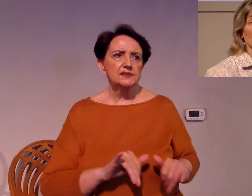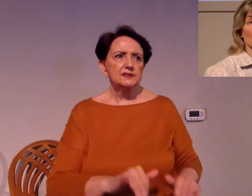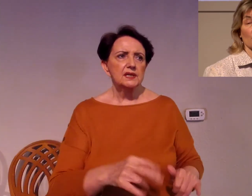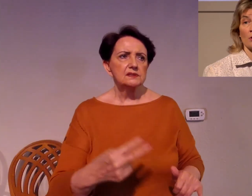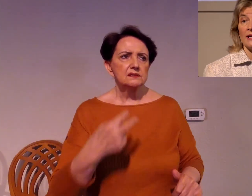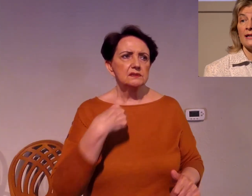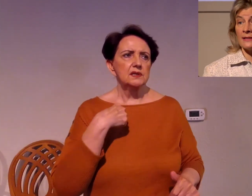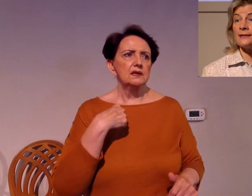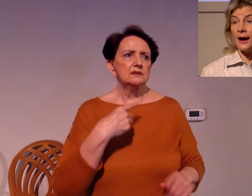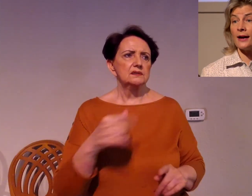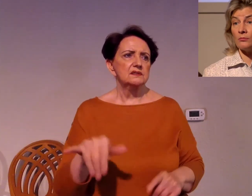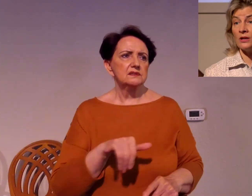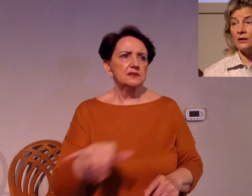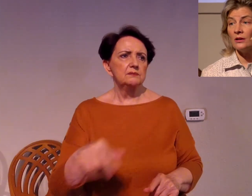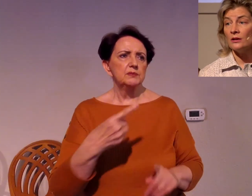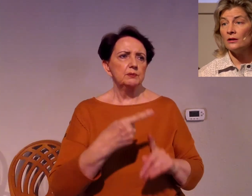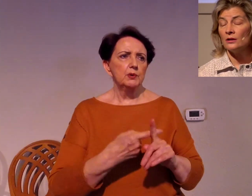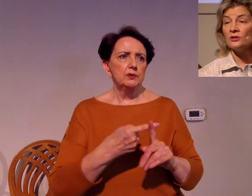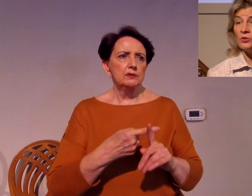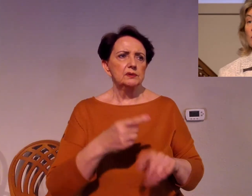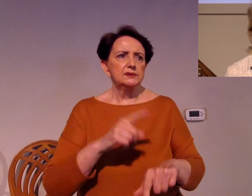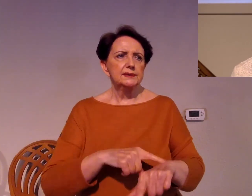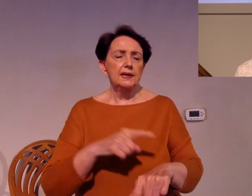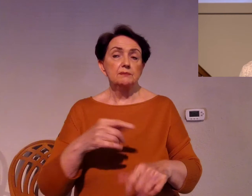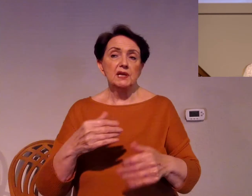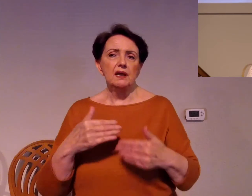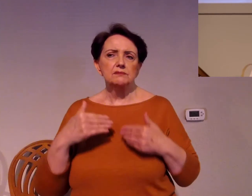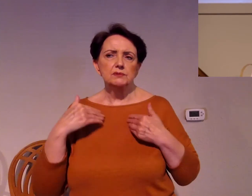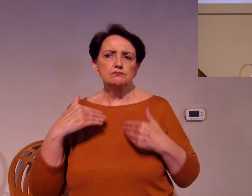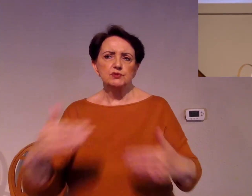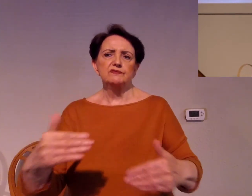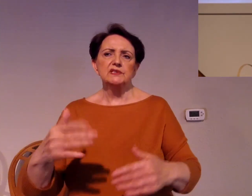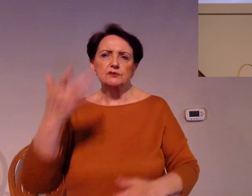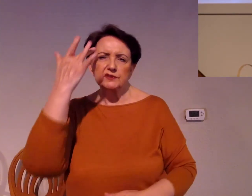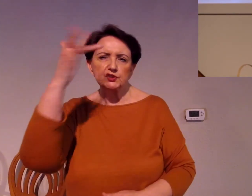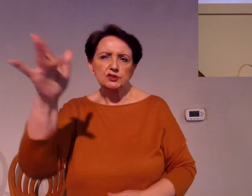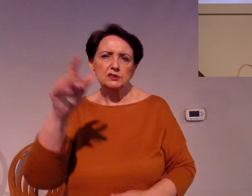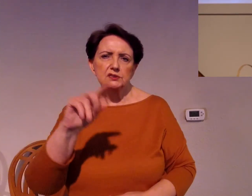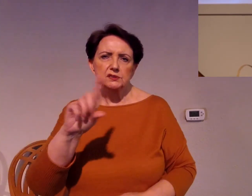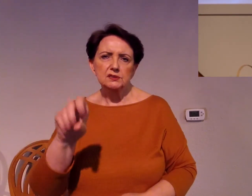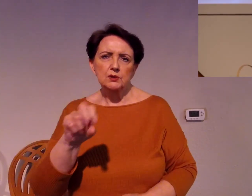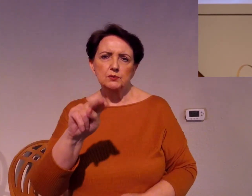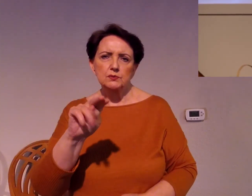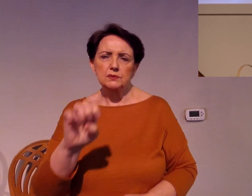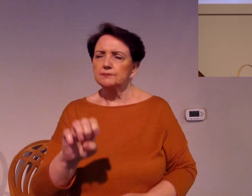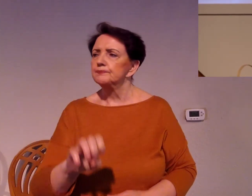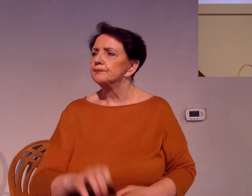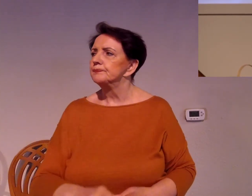same temperature. It's time to move into our genius zone.